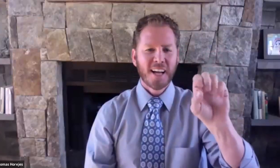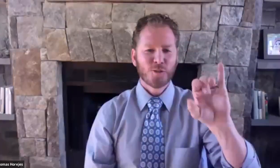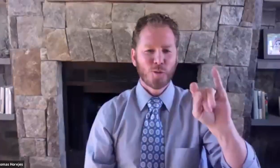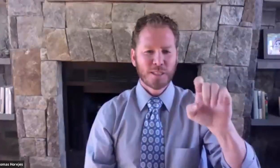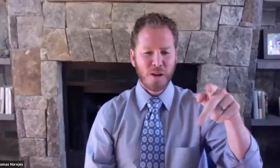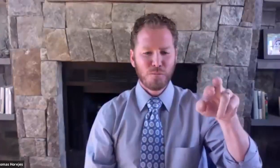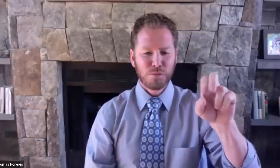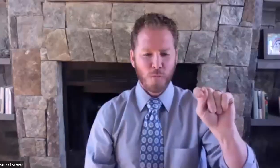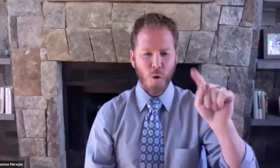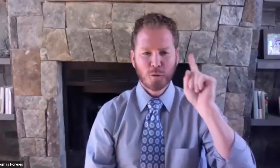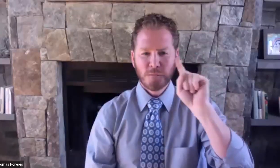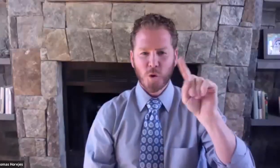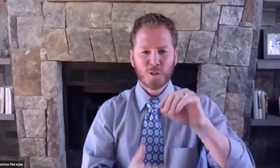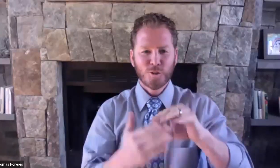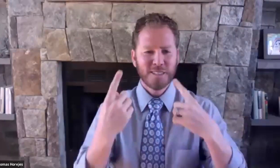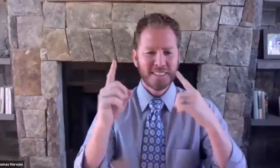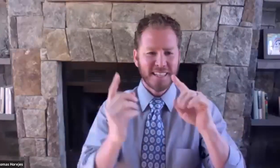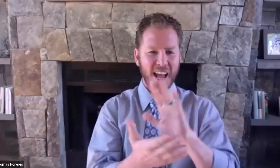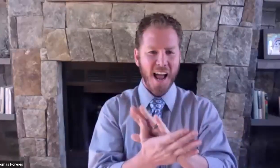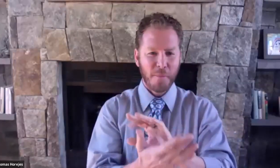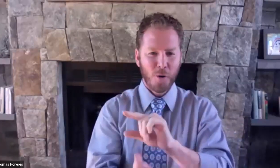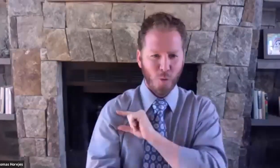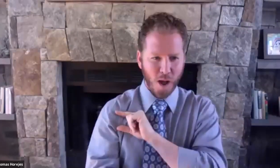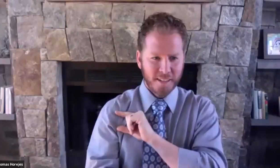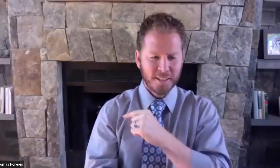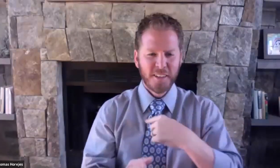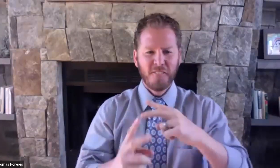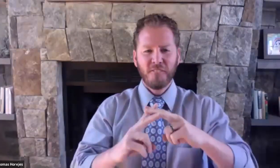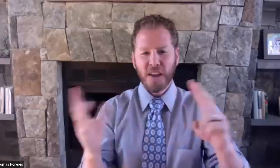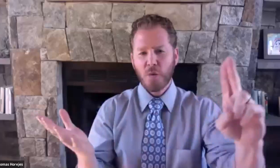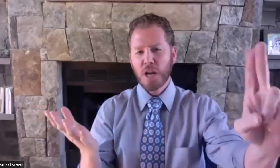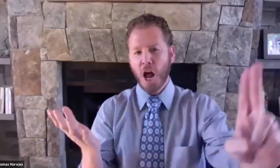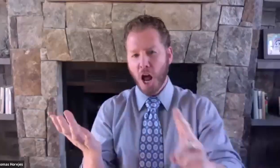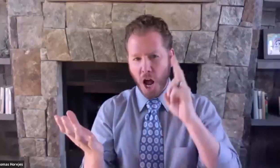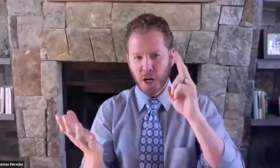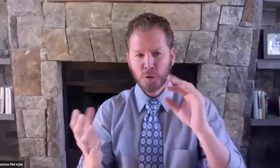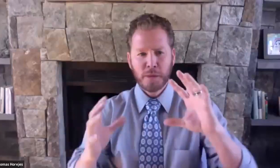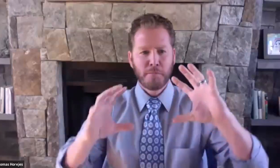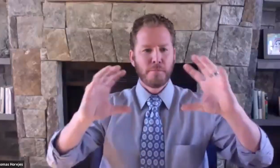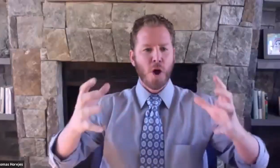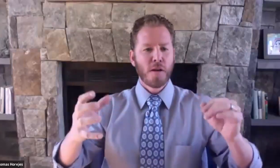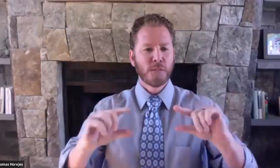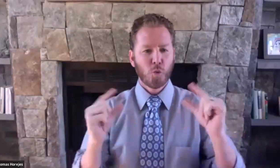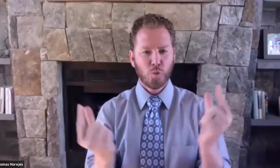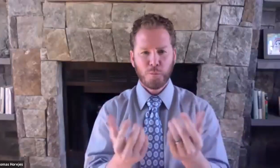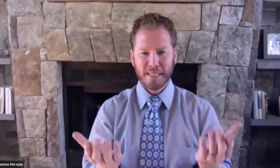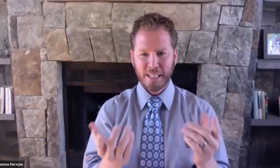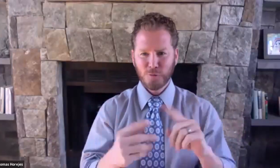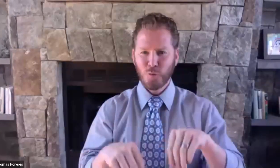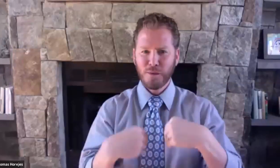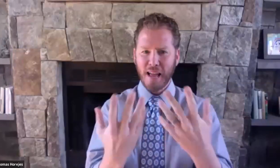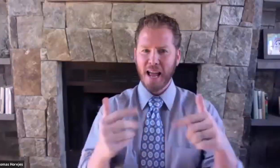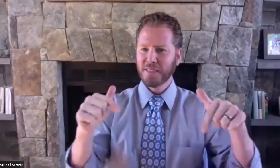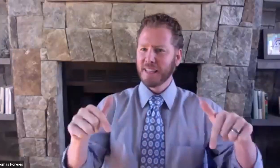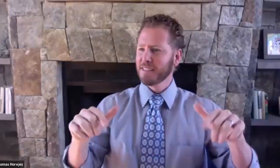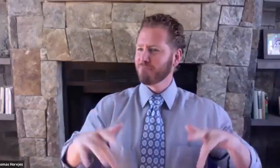am Gallaudet University's Associate Provost for Student Success and Academic Quality. I am very honored to be